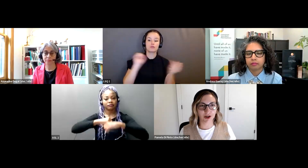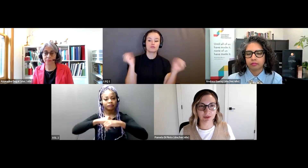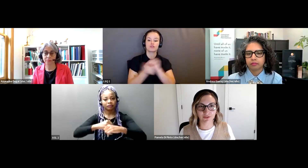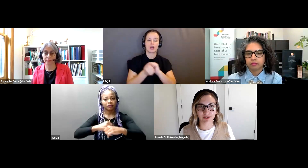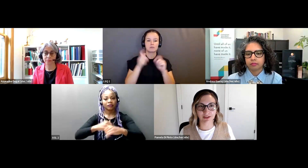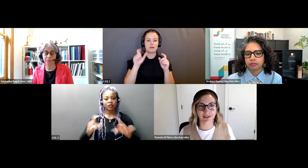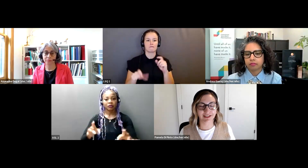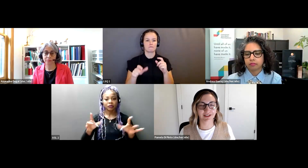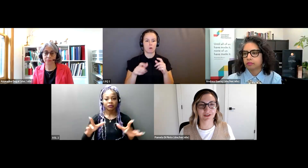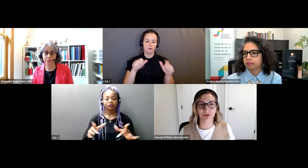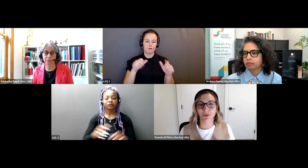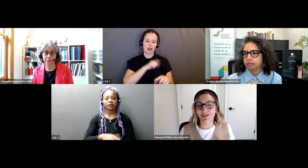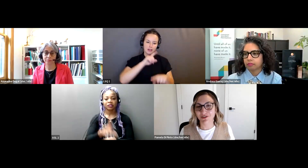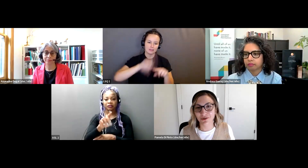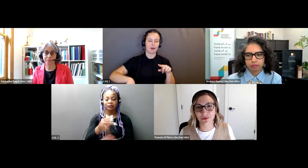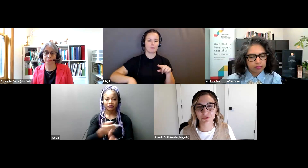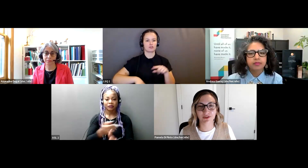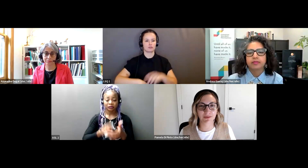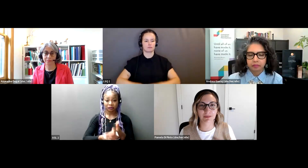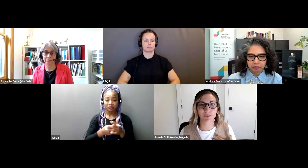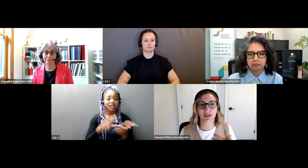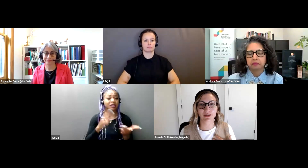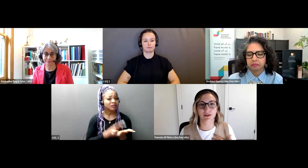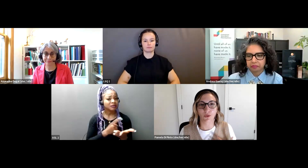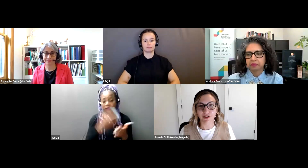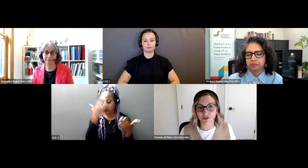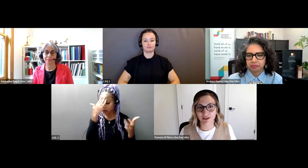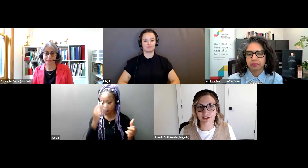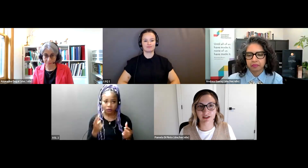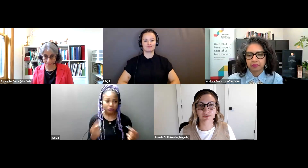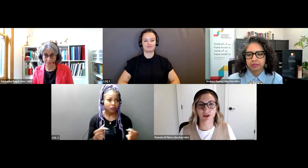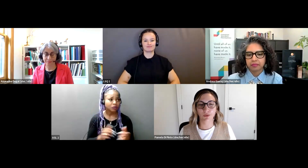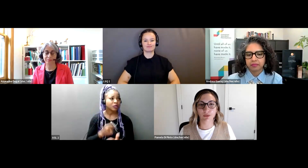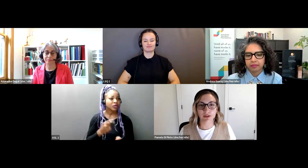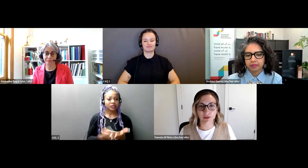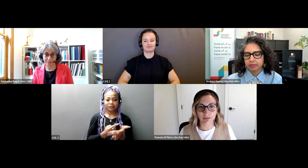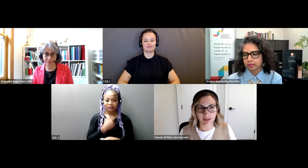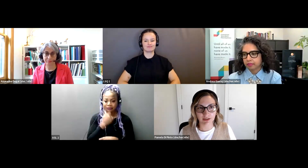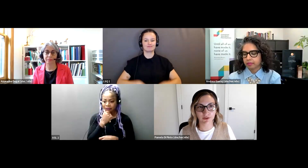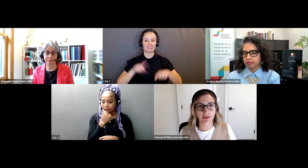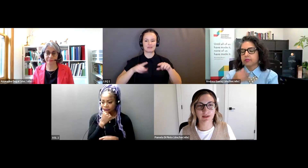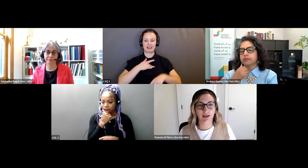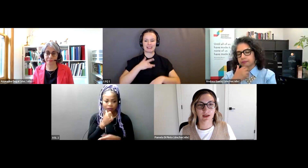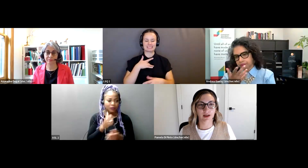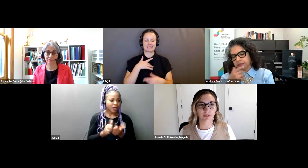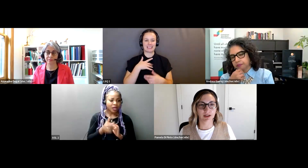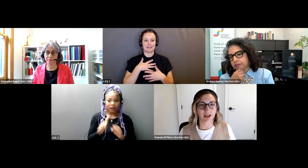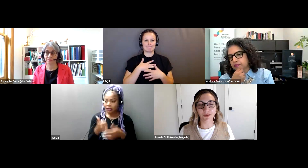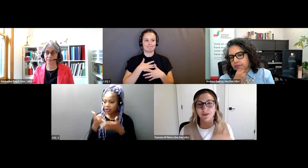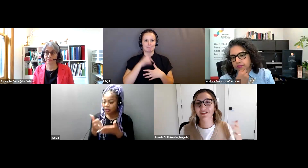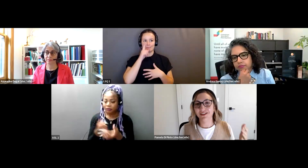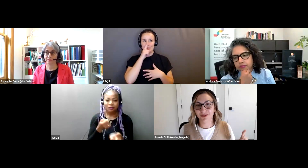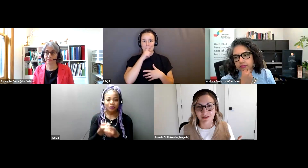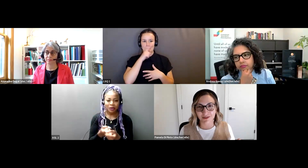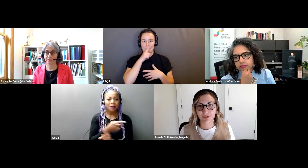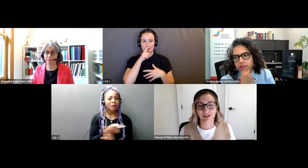very common to feel like you don't know what to do, or sometimes we can question if what we do can make a difference. But I hope